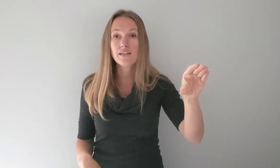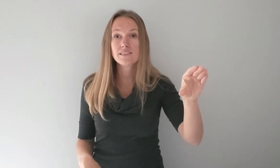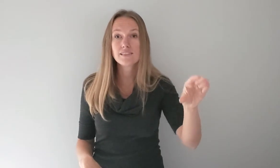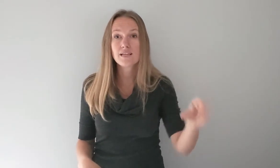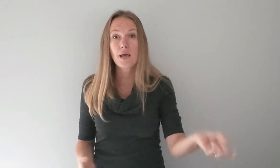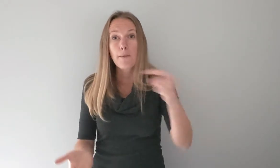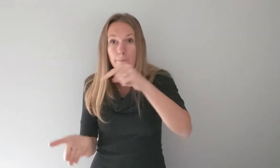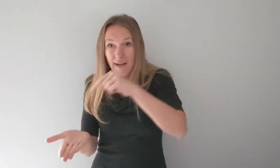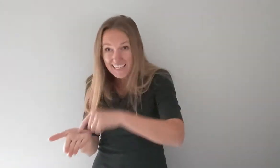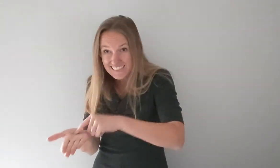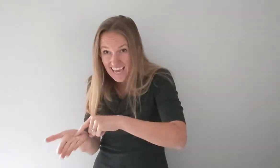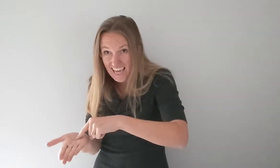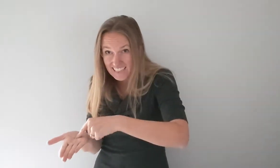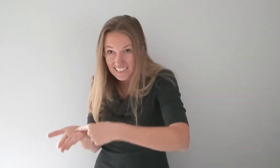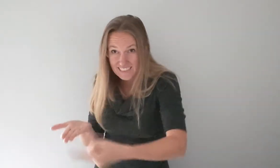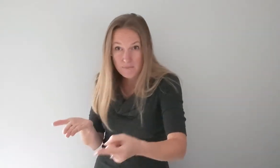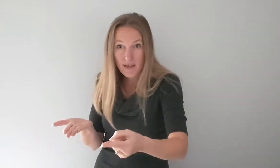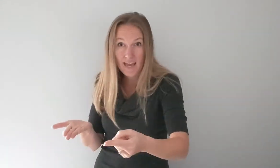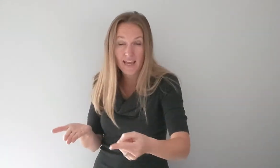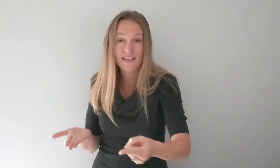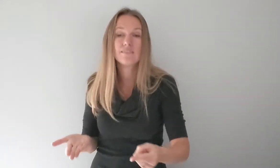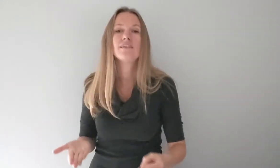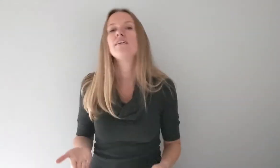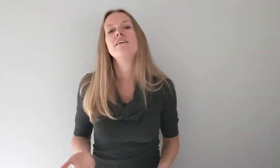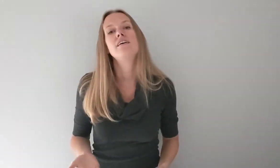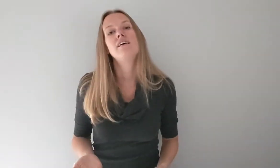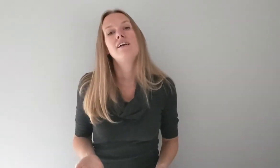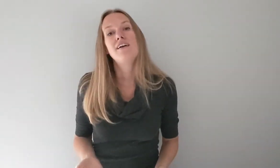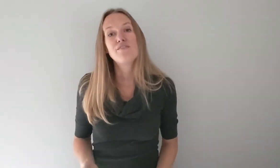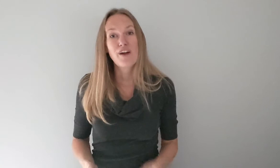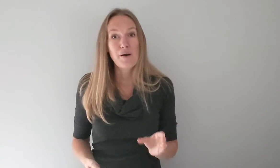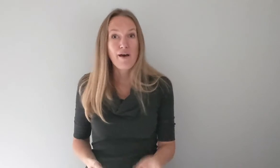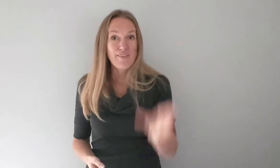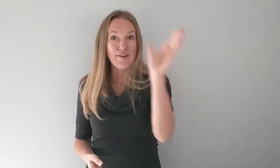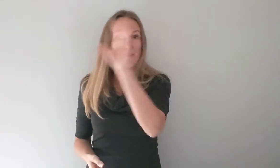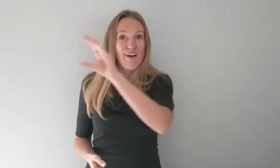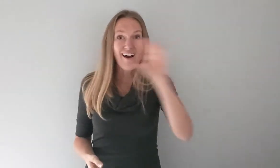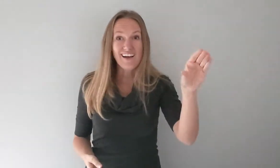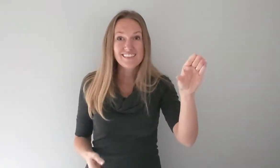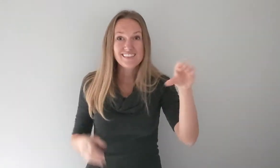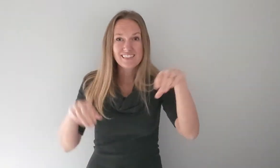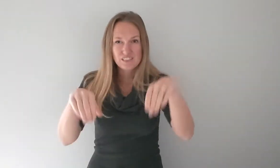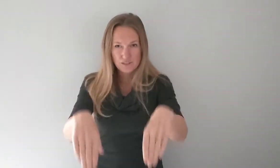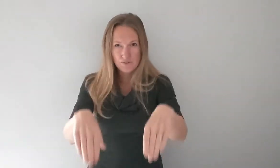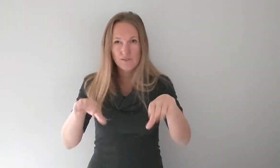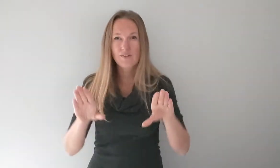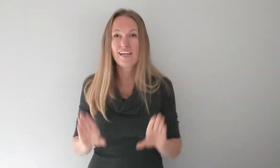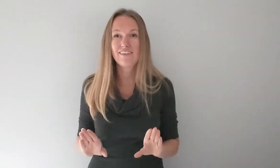cross, my debt to pay. From the cross to the grave. So